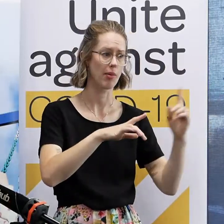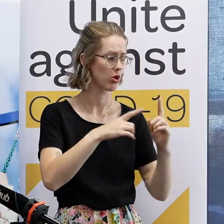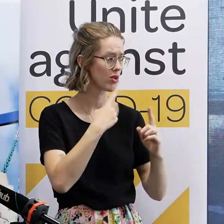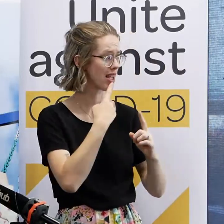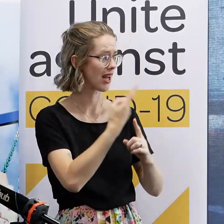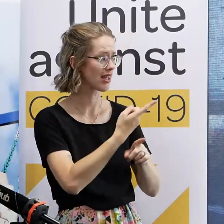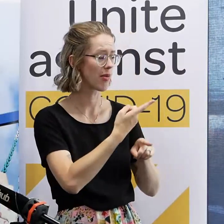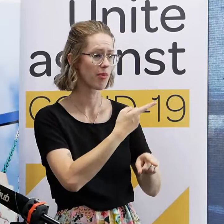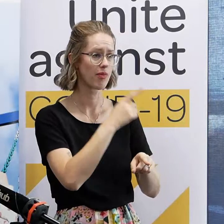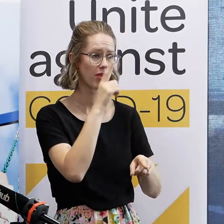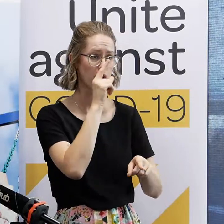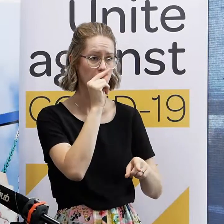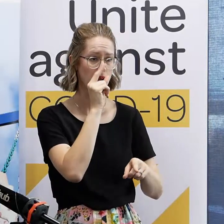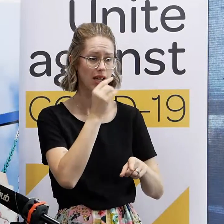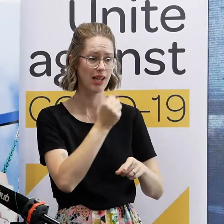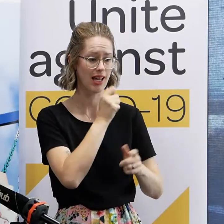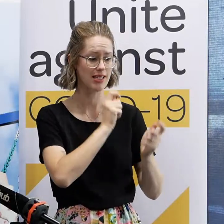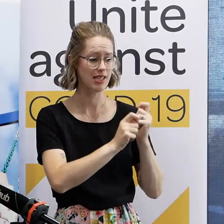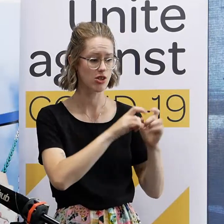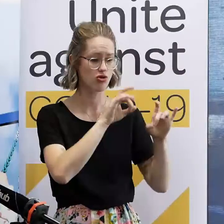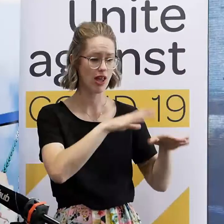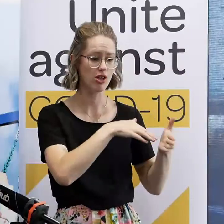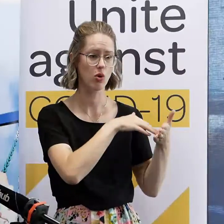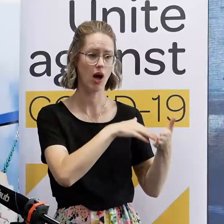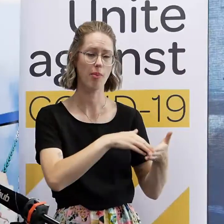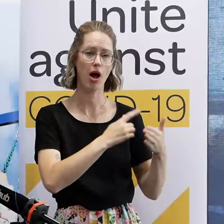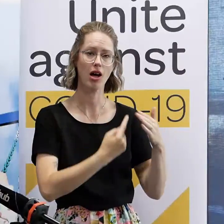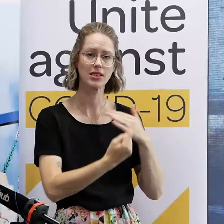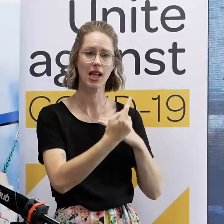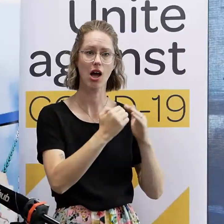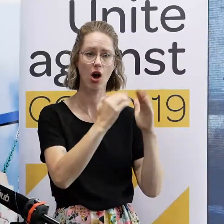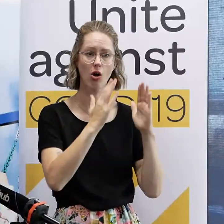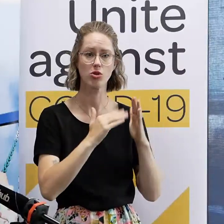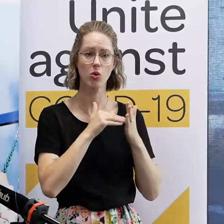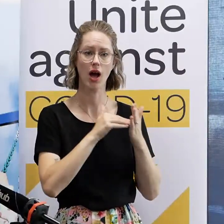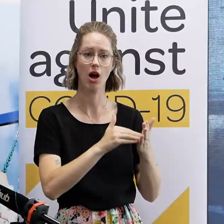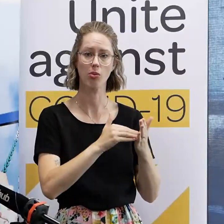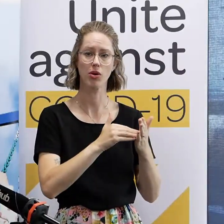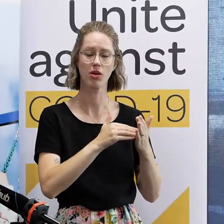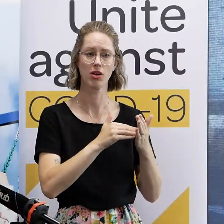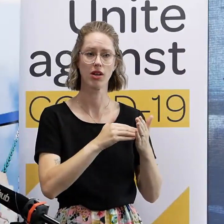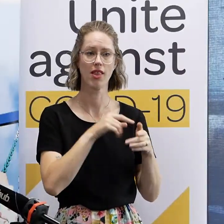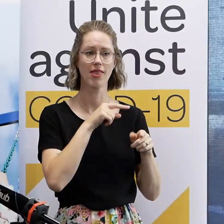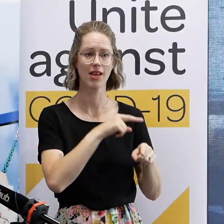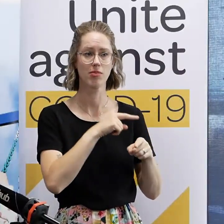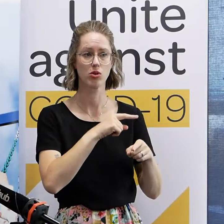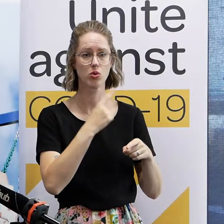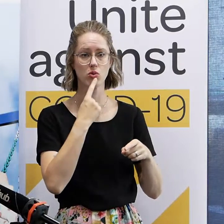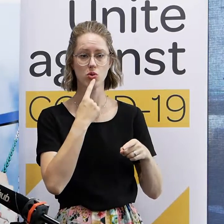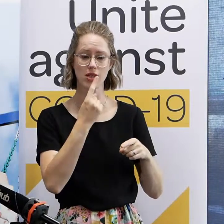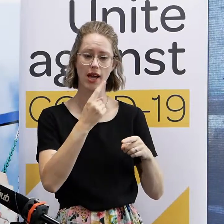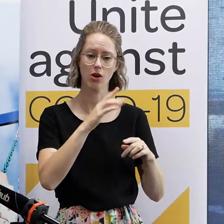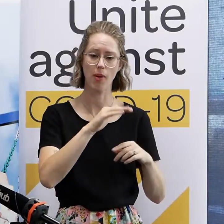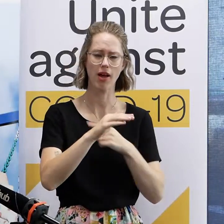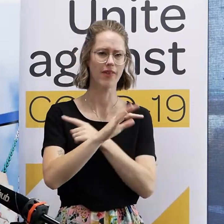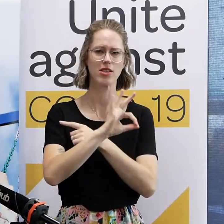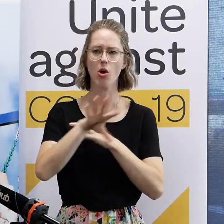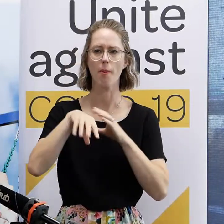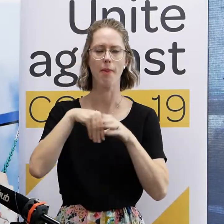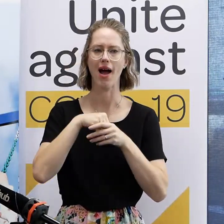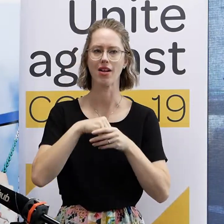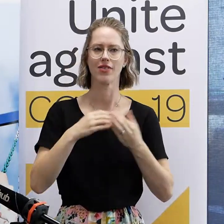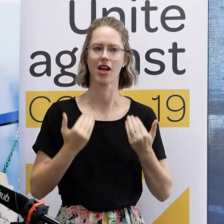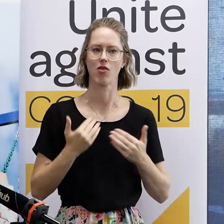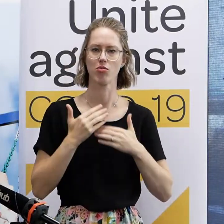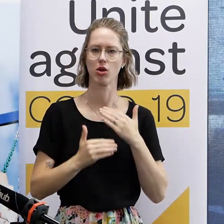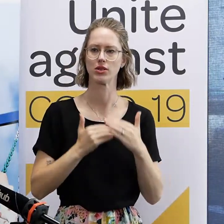them that they could perhaps get a test in Australia to isolate at home to help their chances to get over so they can say that goodbye? So that's not part of our current